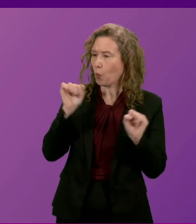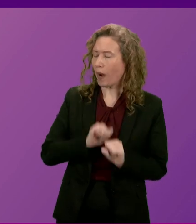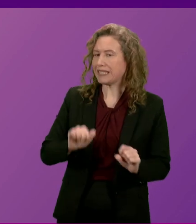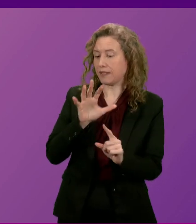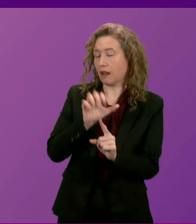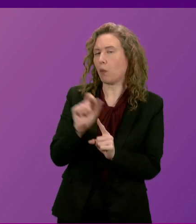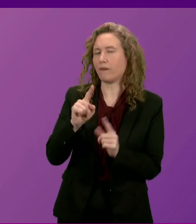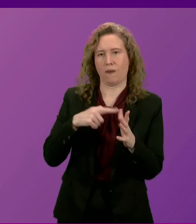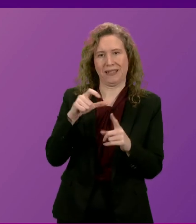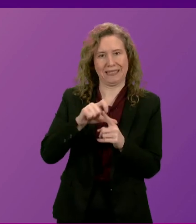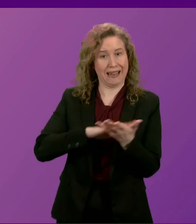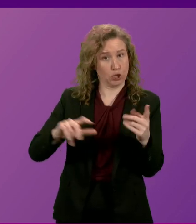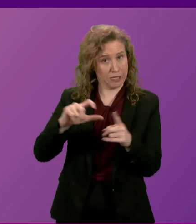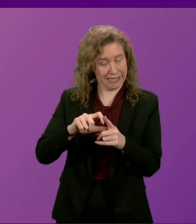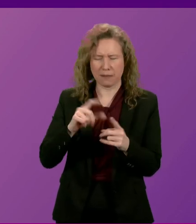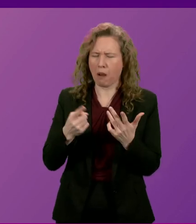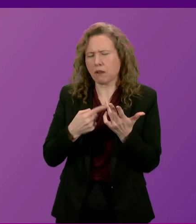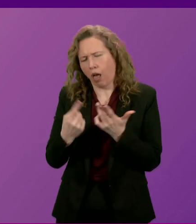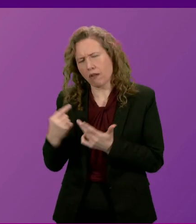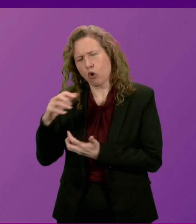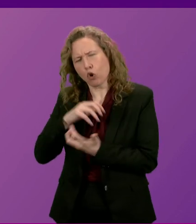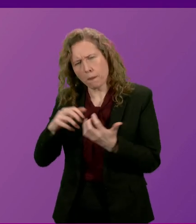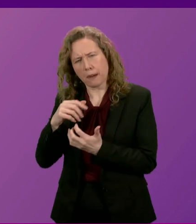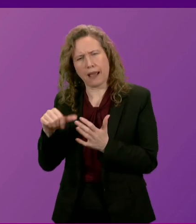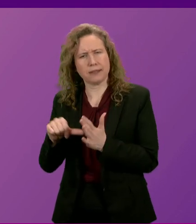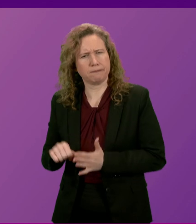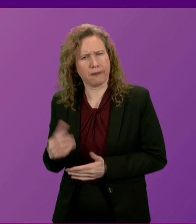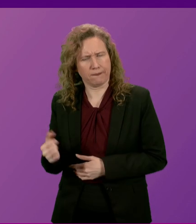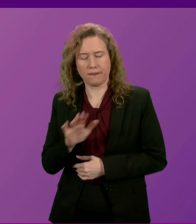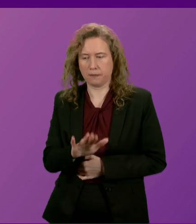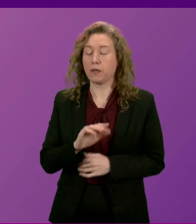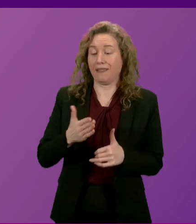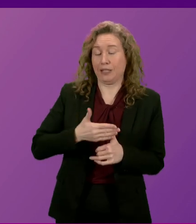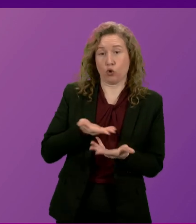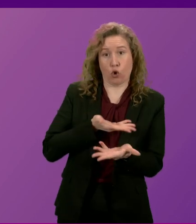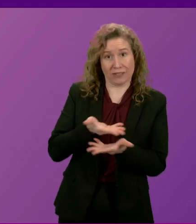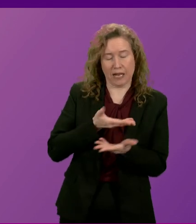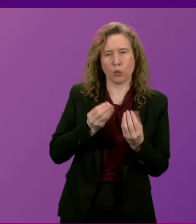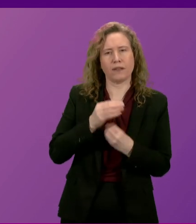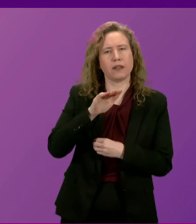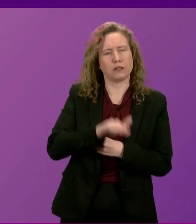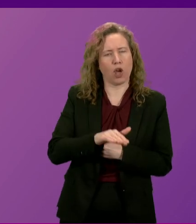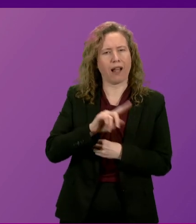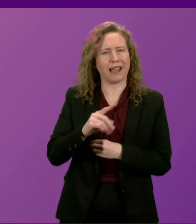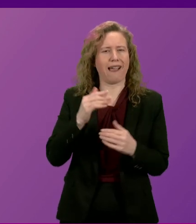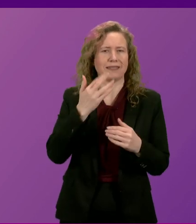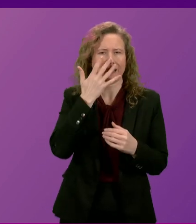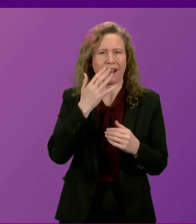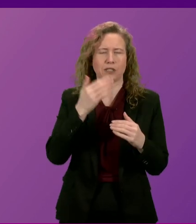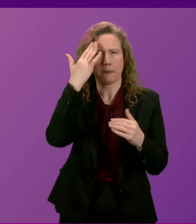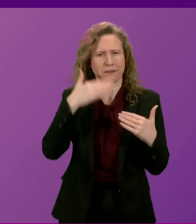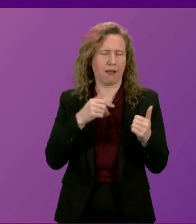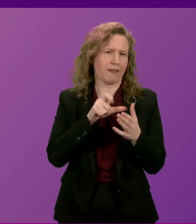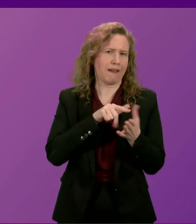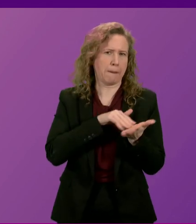for ADHD and a range of other complex conditions. His initial consultation with Child and Adolescent Mental Health